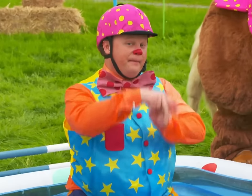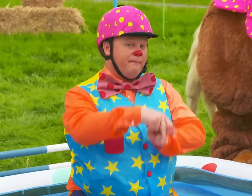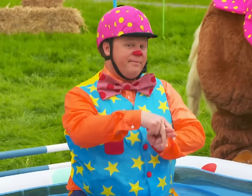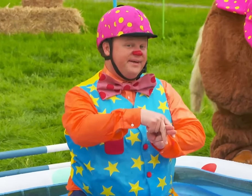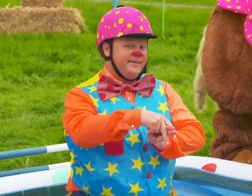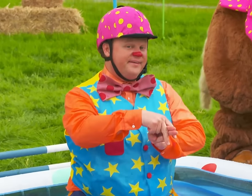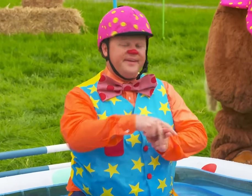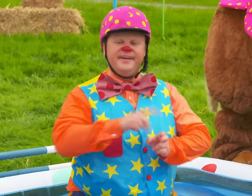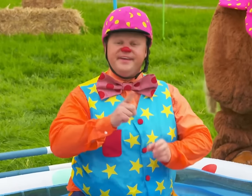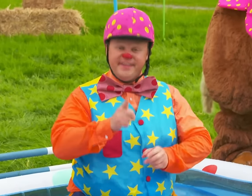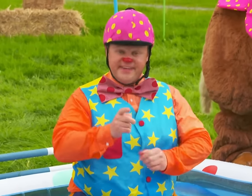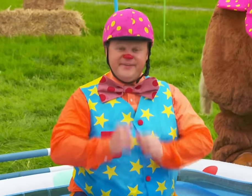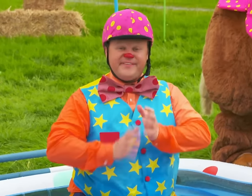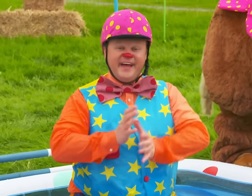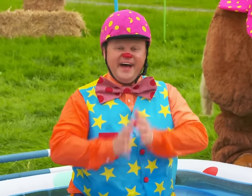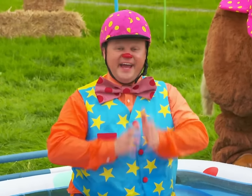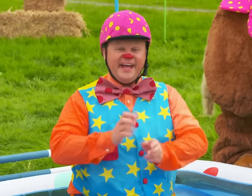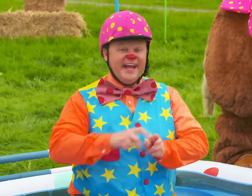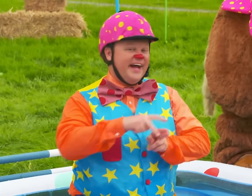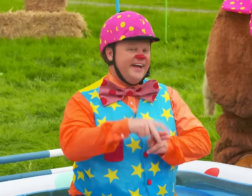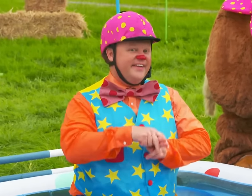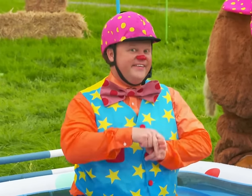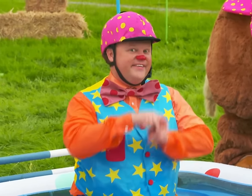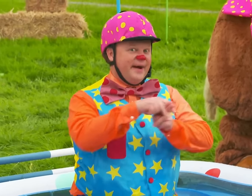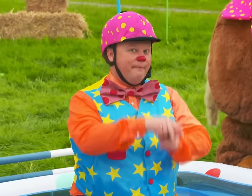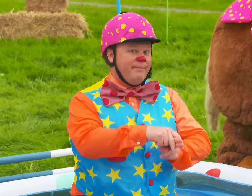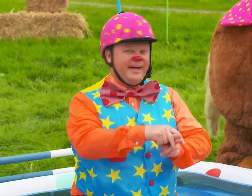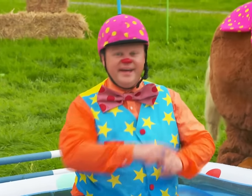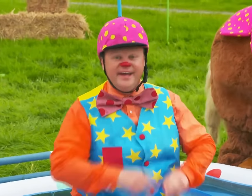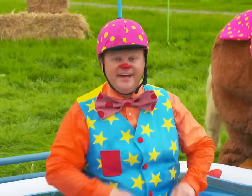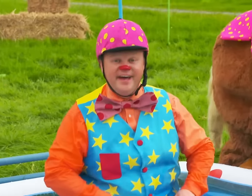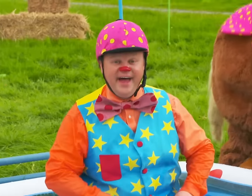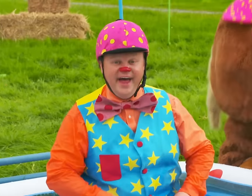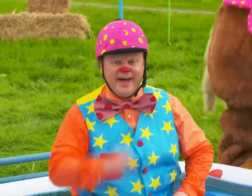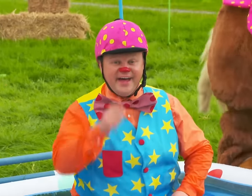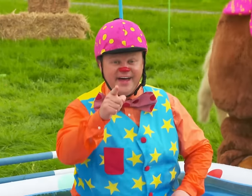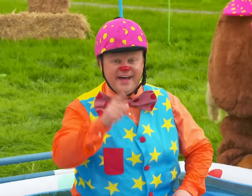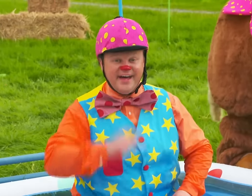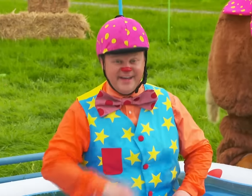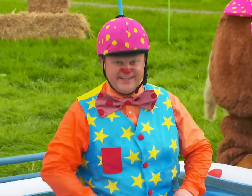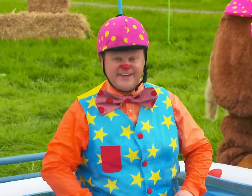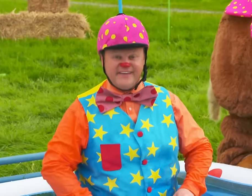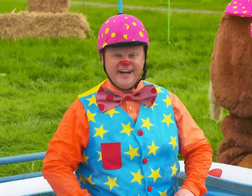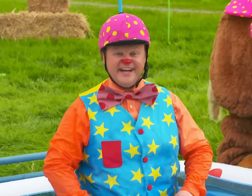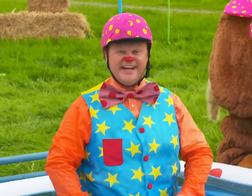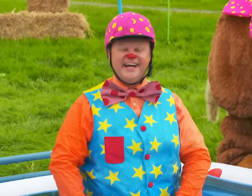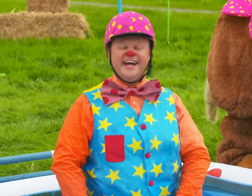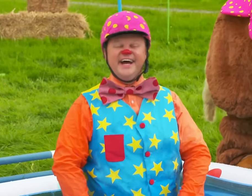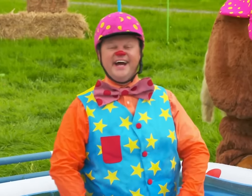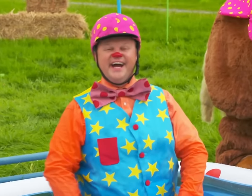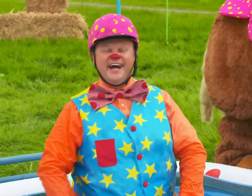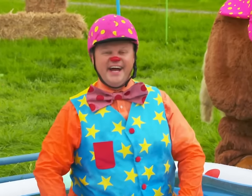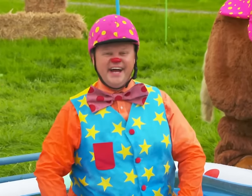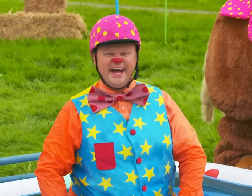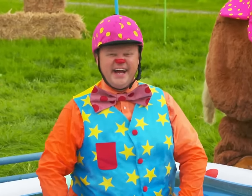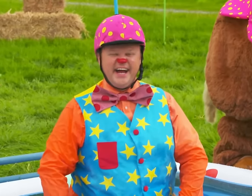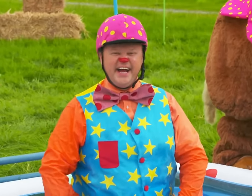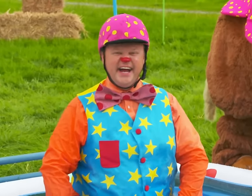jump. You sign jump. Good one. Thank you, Mr. Tumble